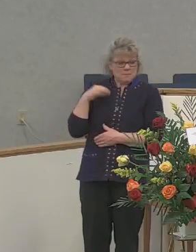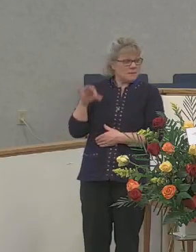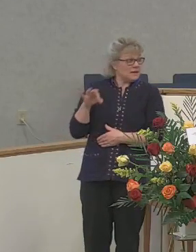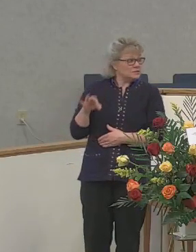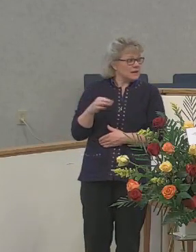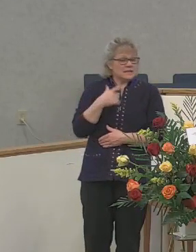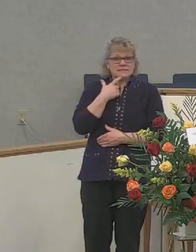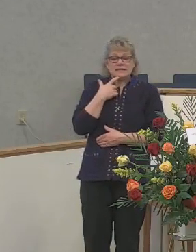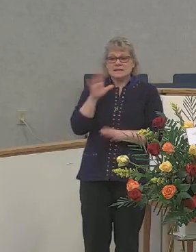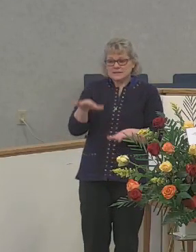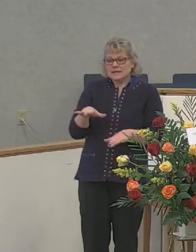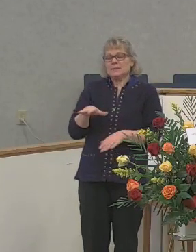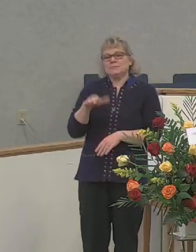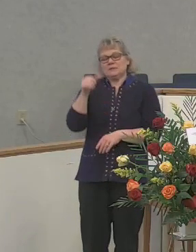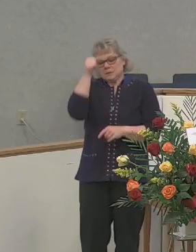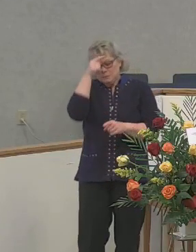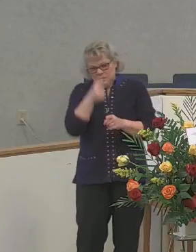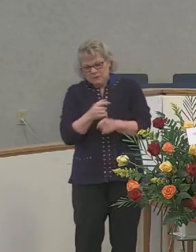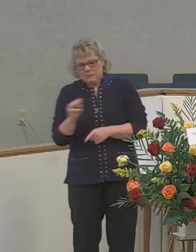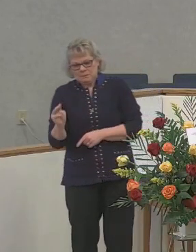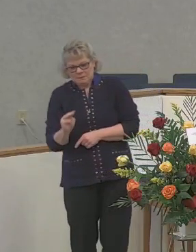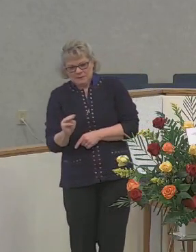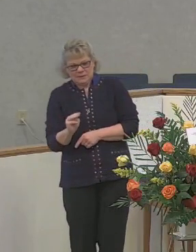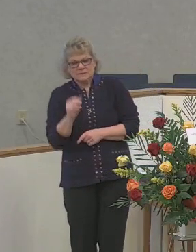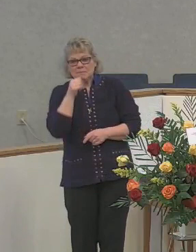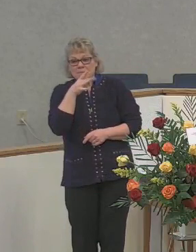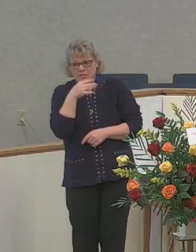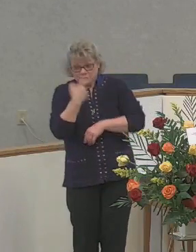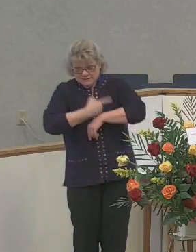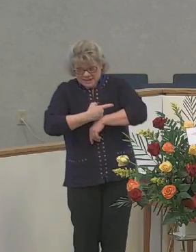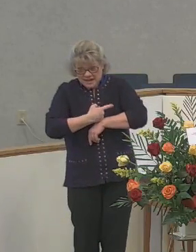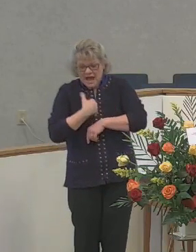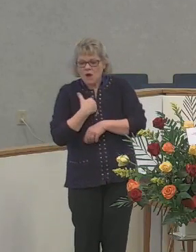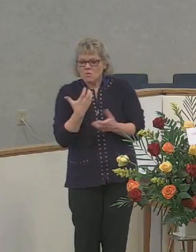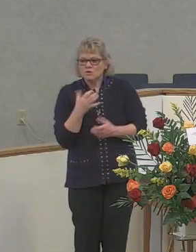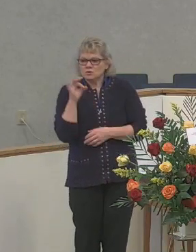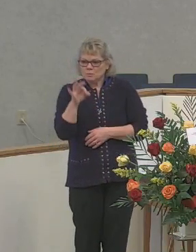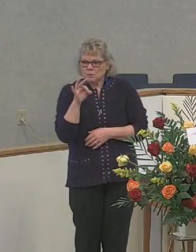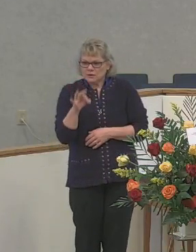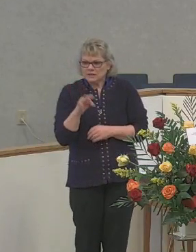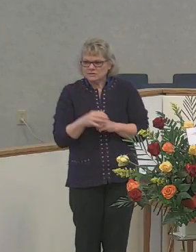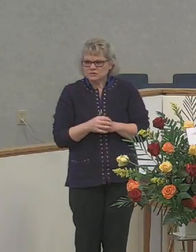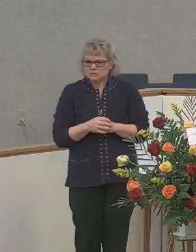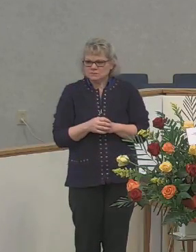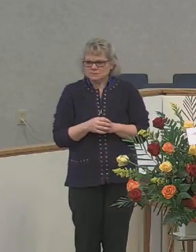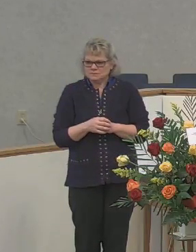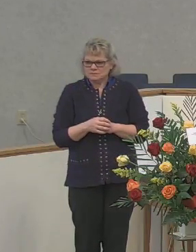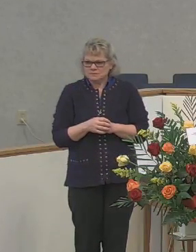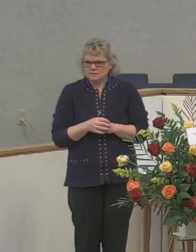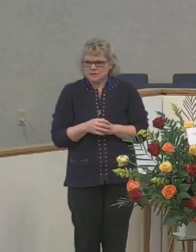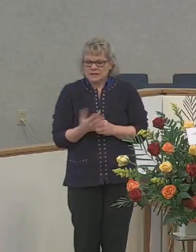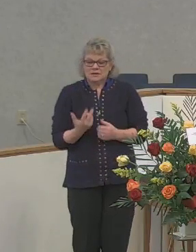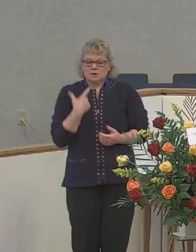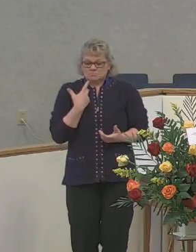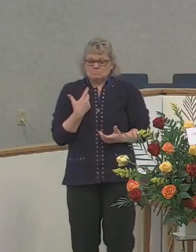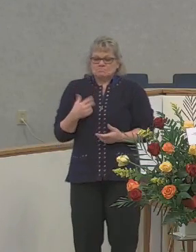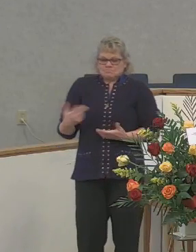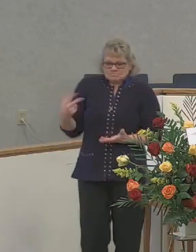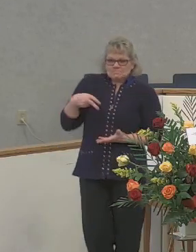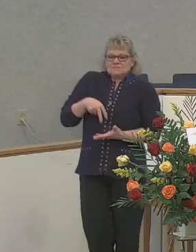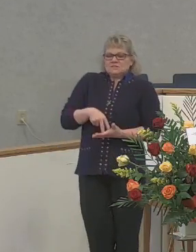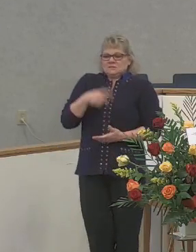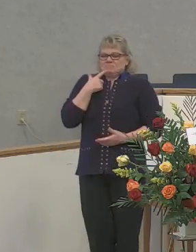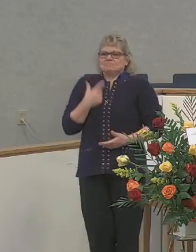said, "Brother Marion, it's Mother's Day. I'd like for you to preach." And so he stood up and he